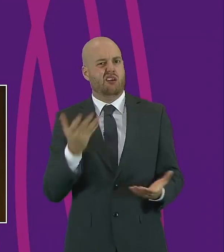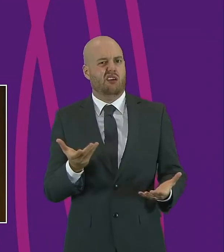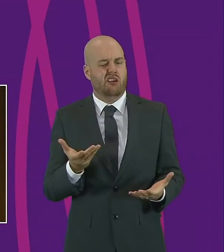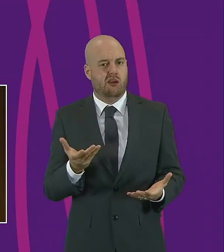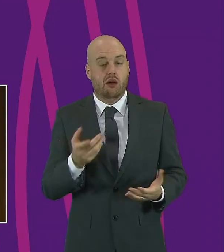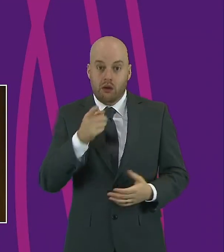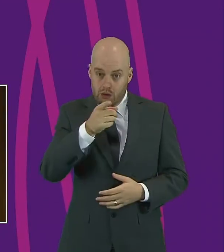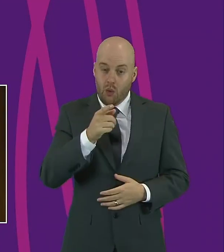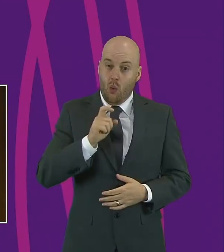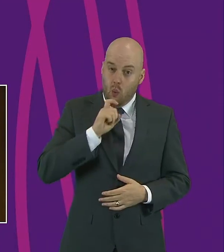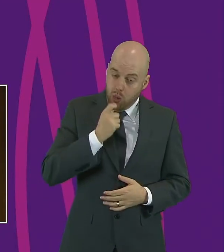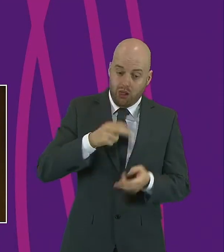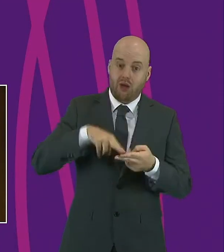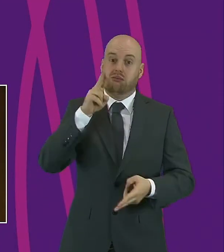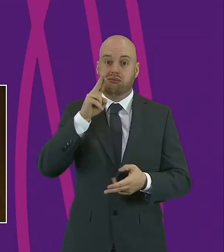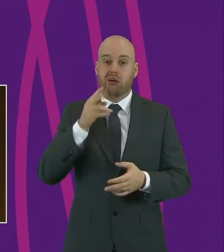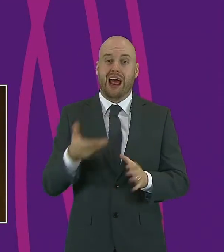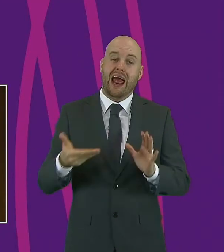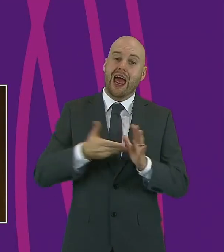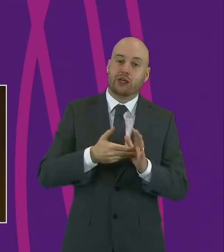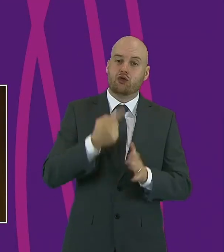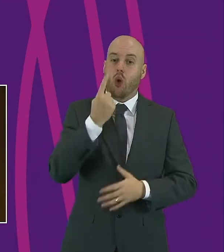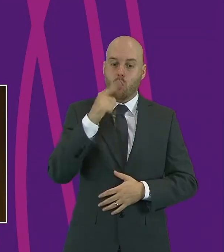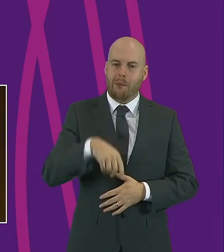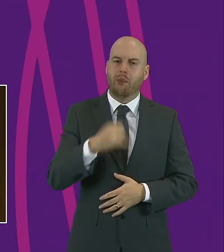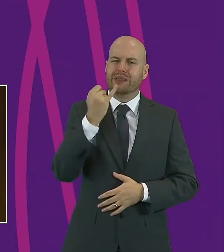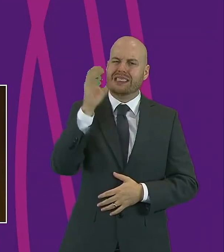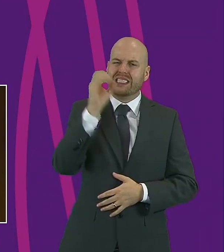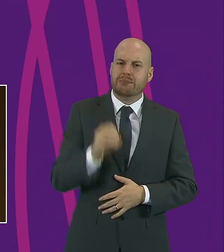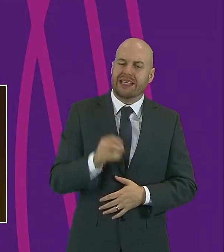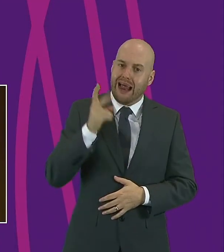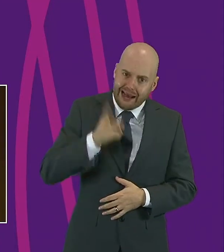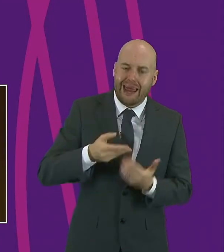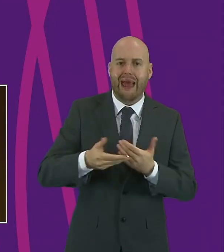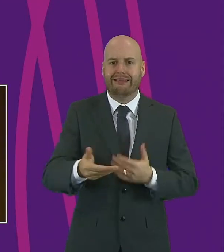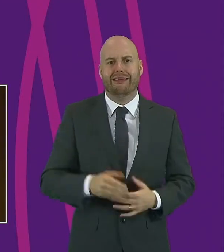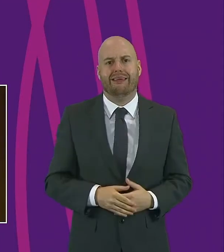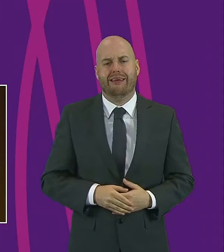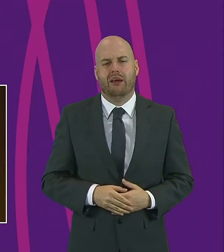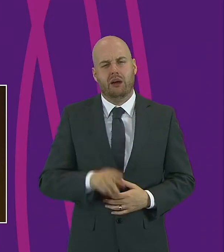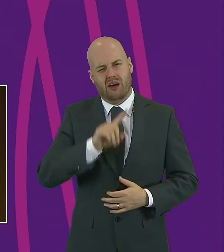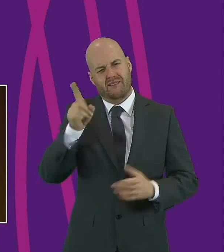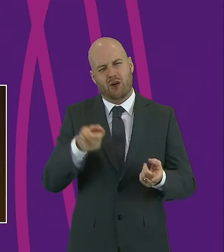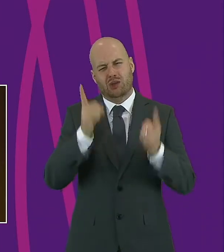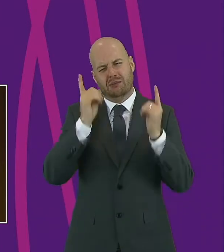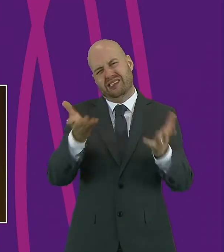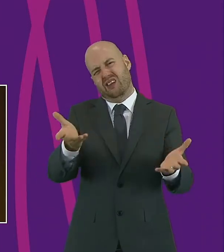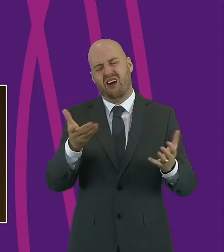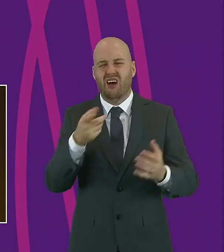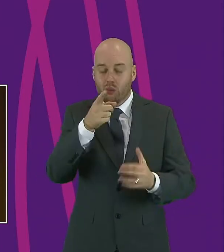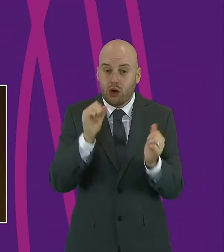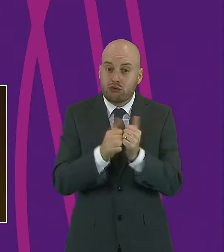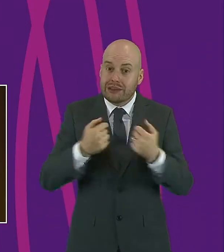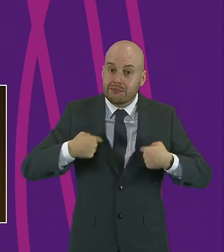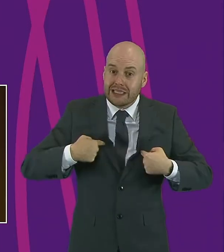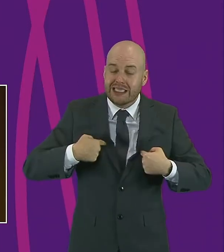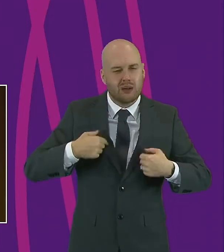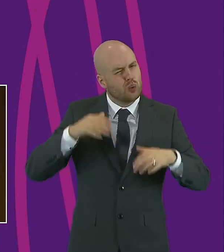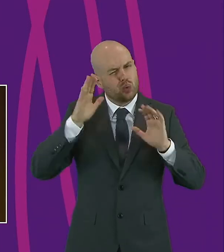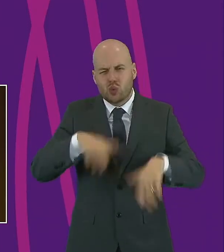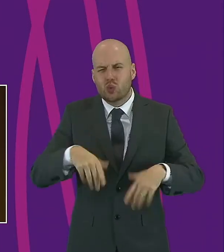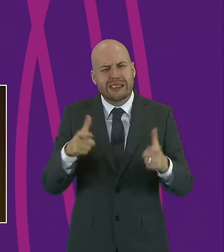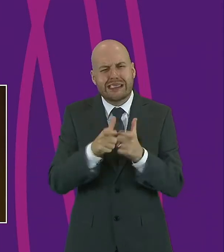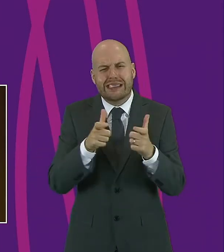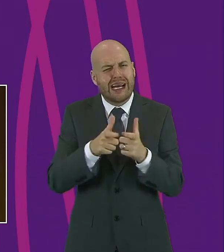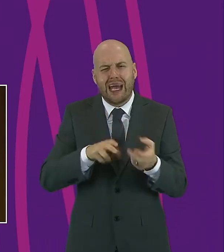rise by another 1.6%. Does the First Minister agree with me this is not the time for more fare hikes, that we need at least a ticket price